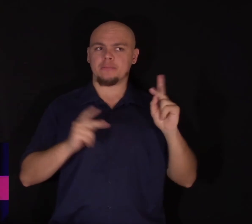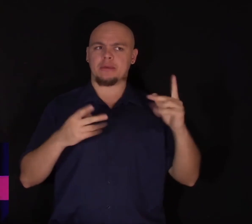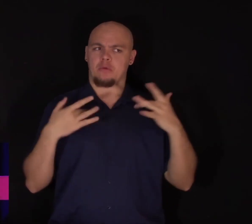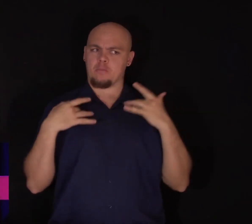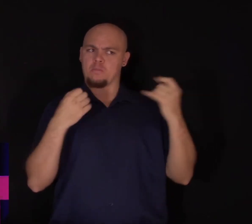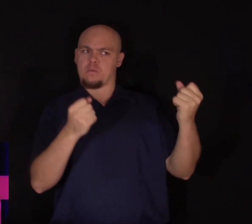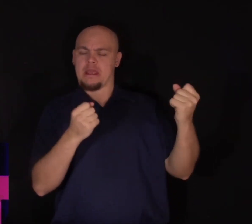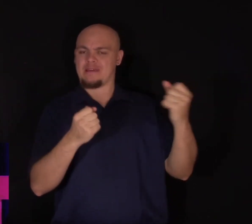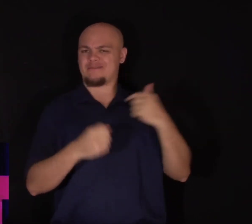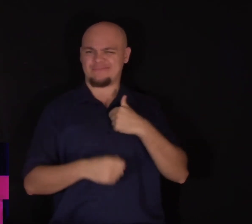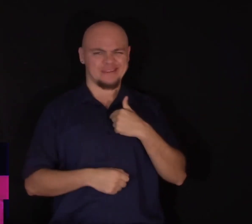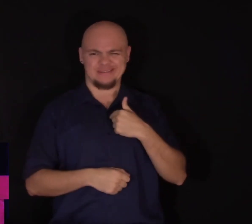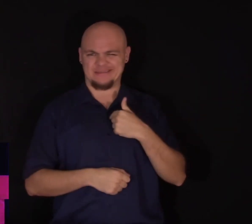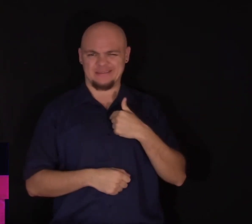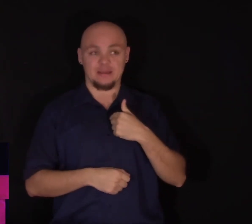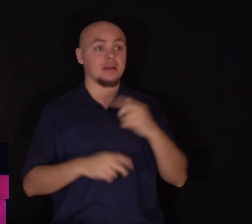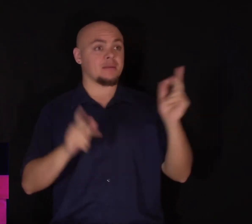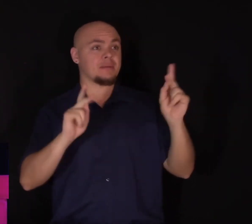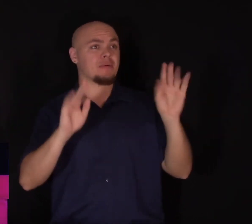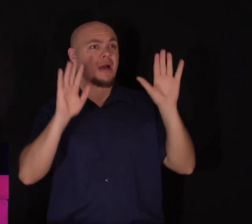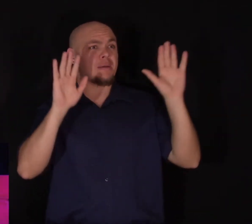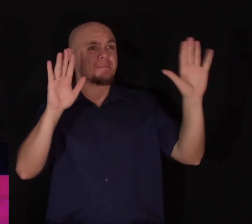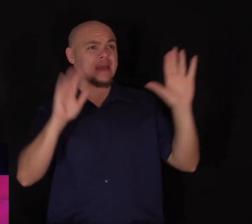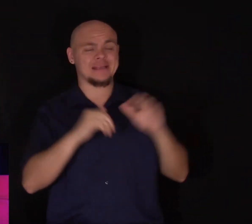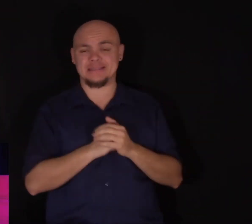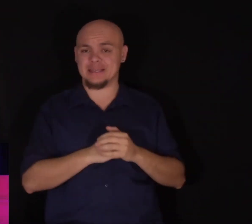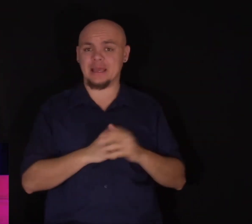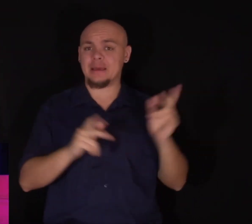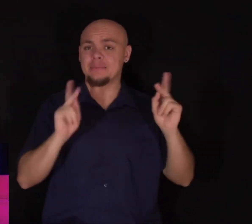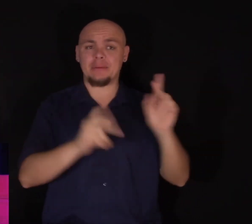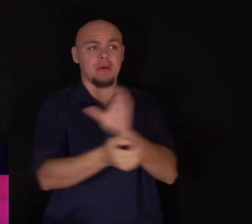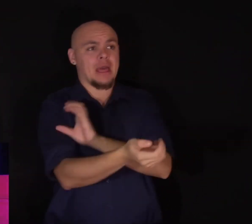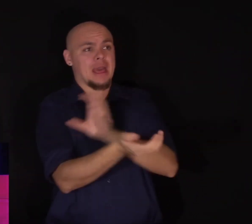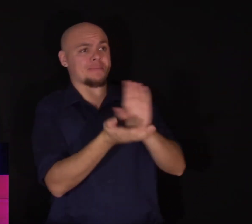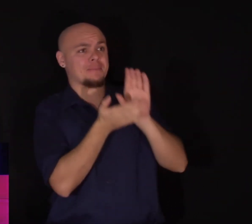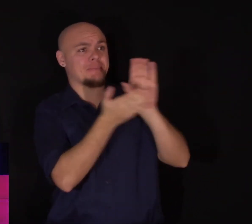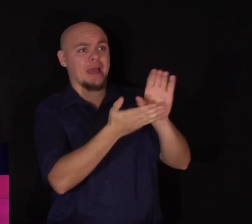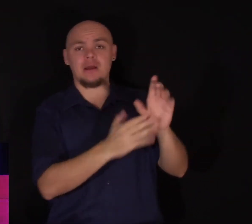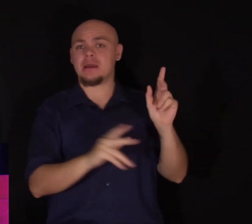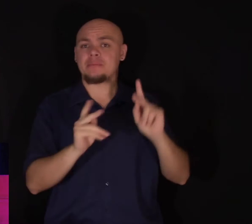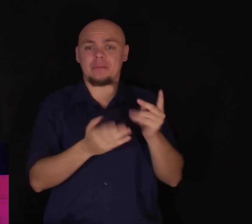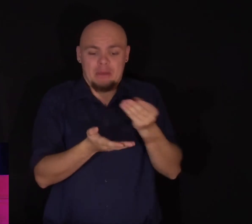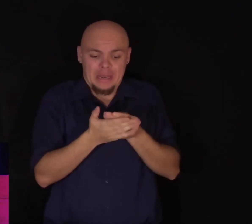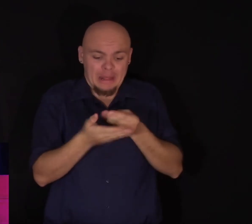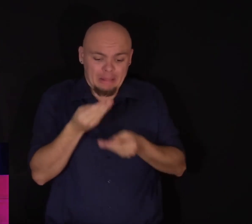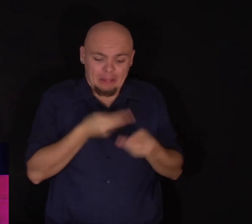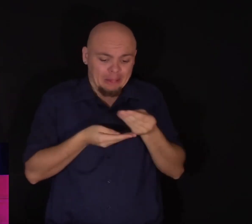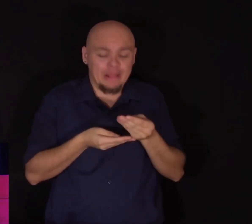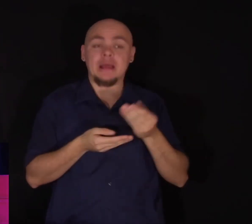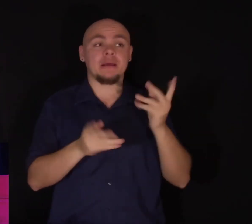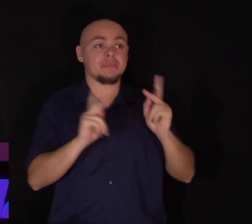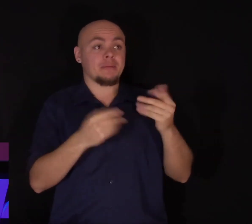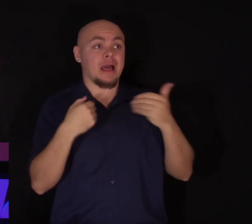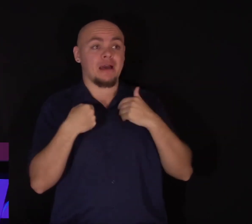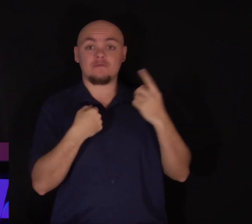people, literally amazing people, people who are in power, people who didn't scrape by in school, people who have one debit card, I'd